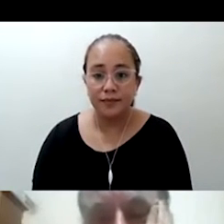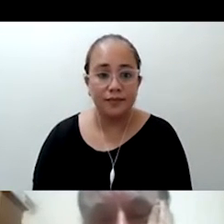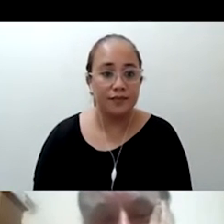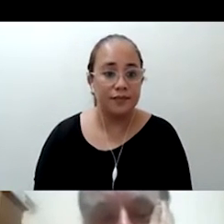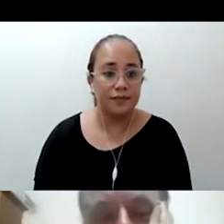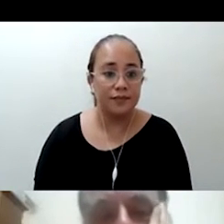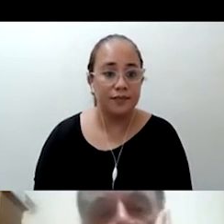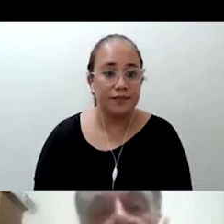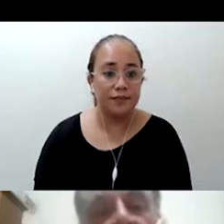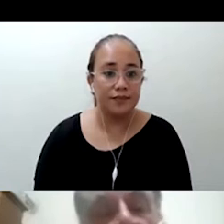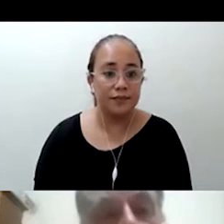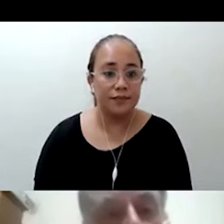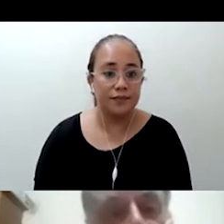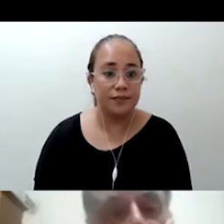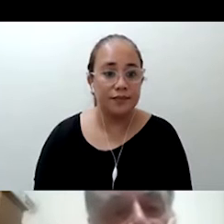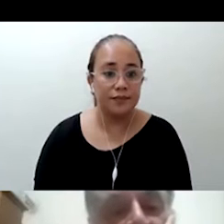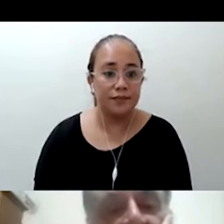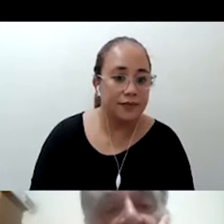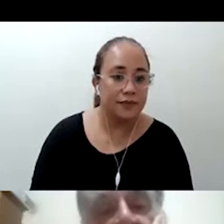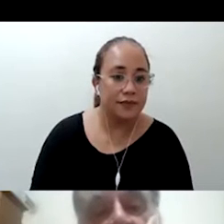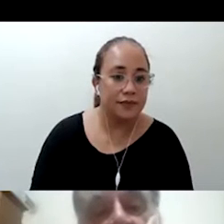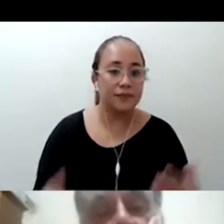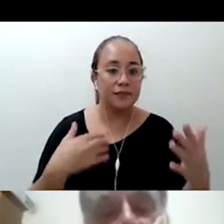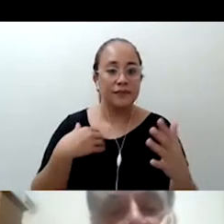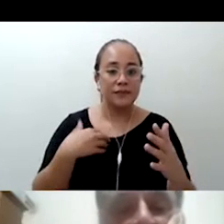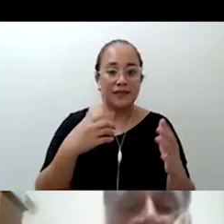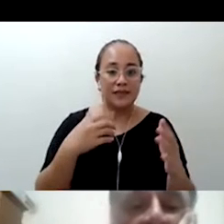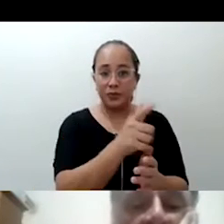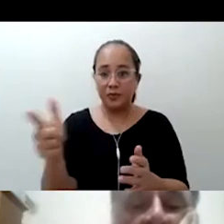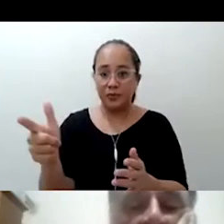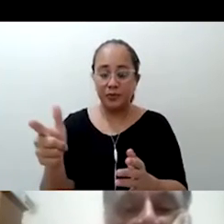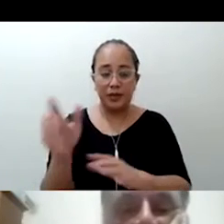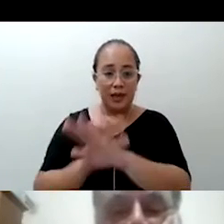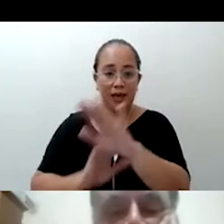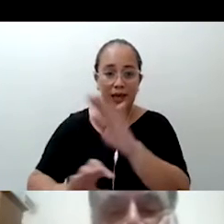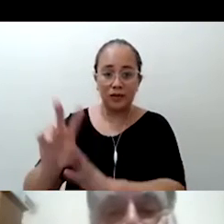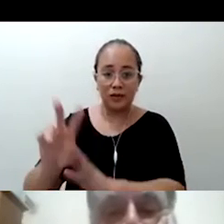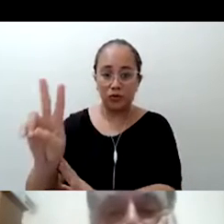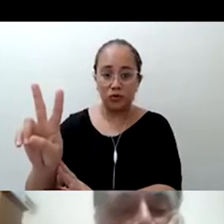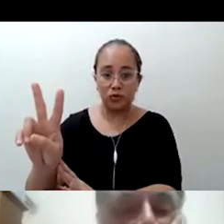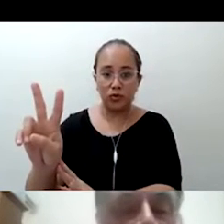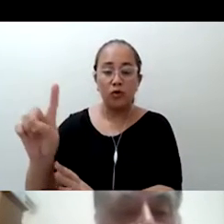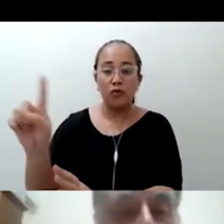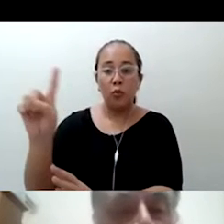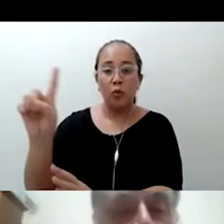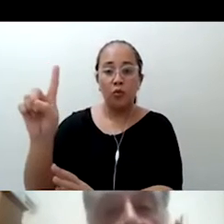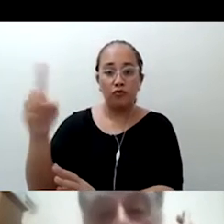Okay. So when alphabetizing two-handed signs, the first parameter to